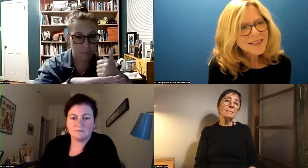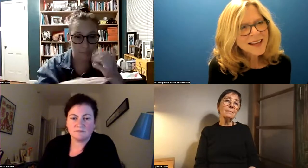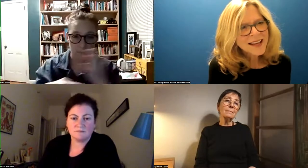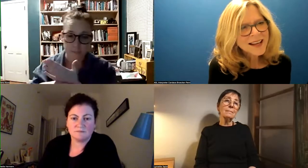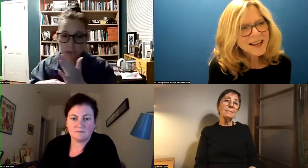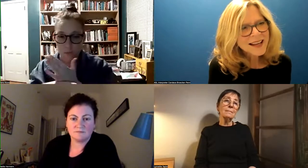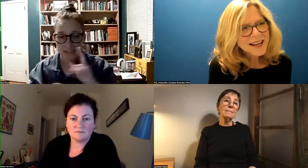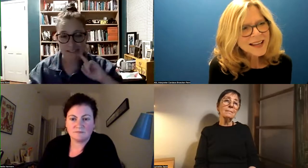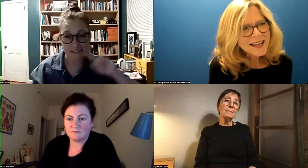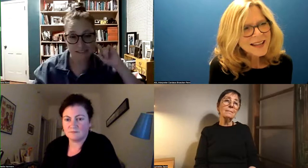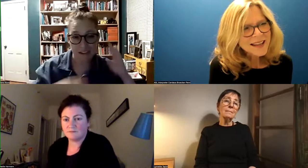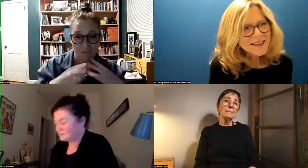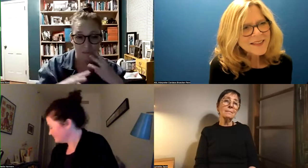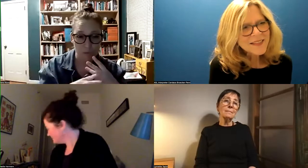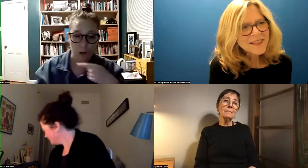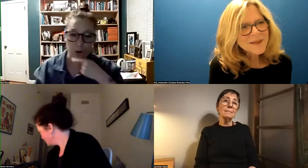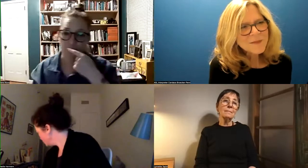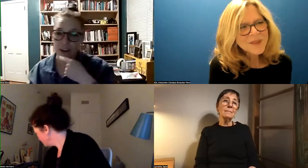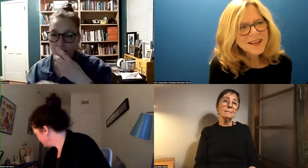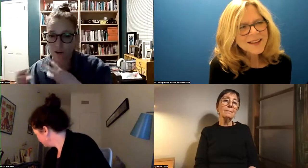I think